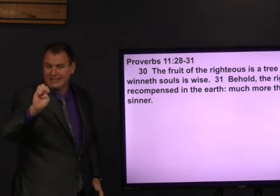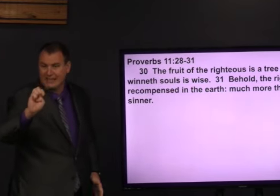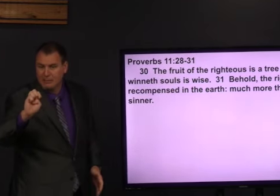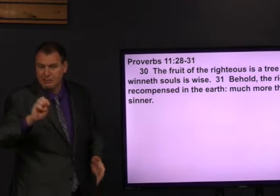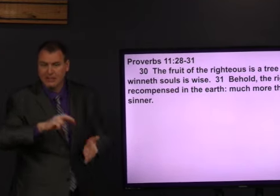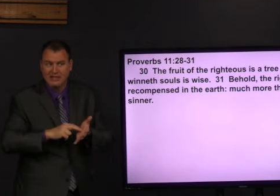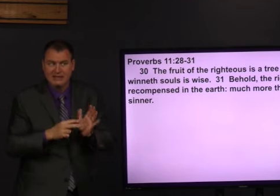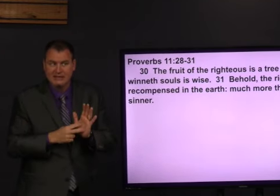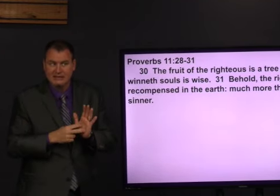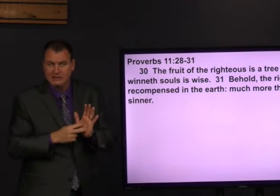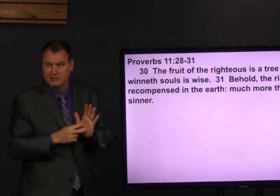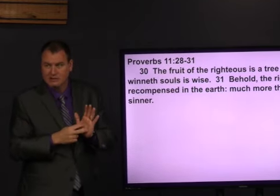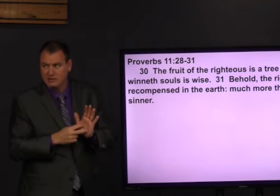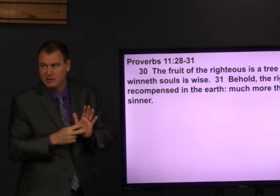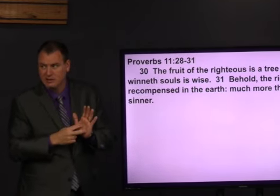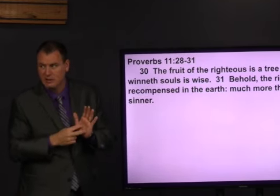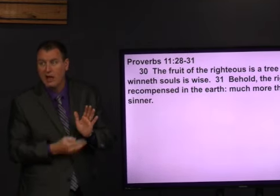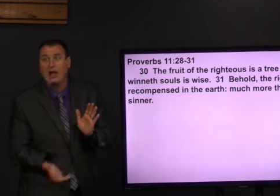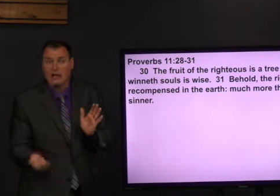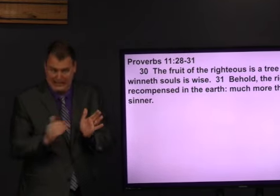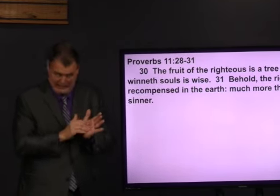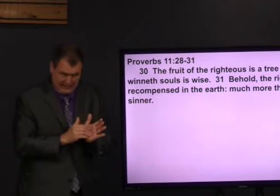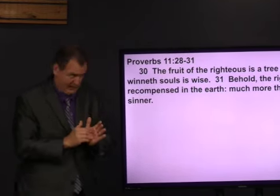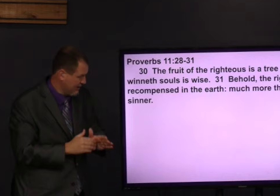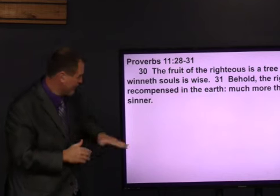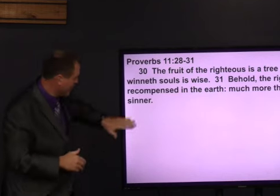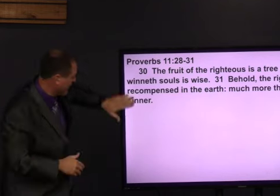Re means again.